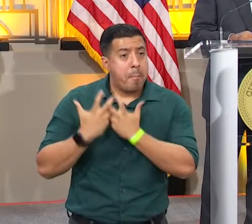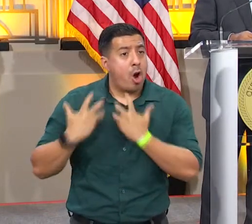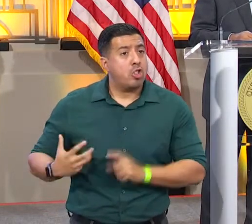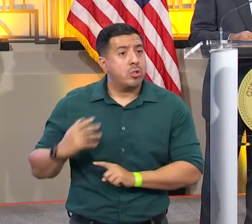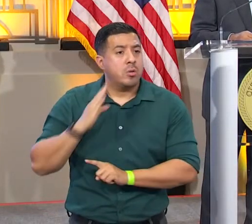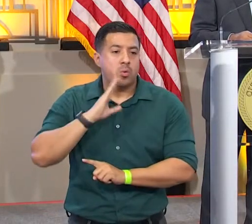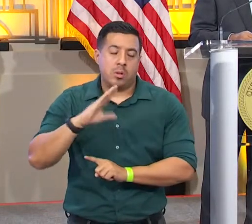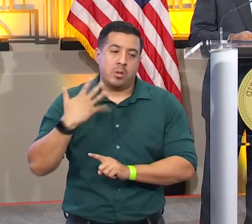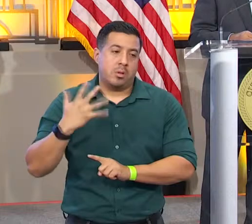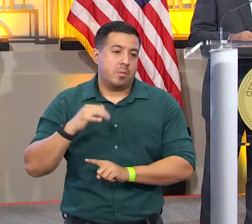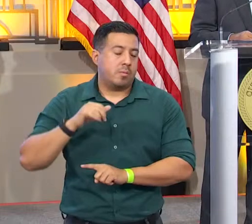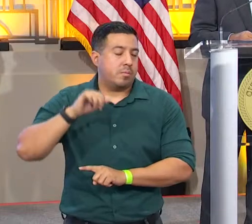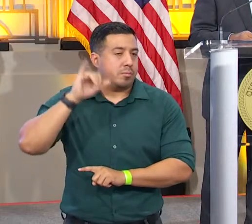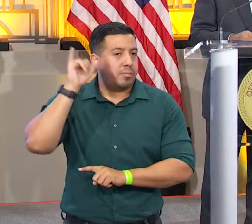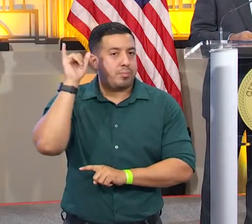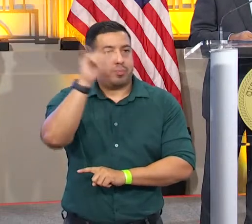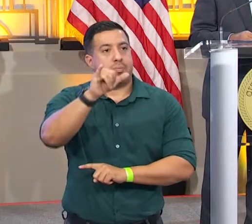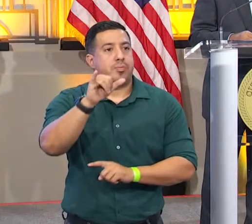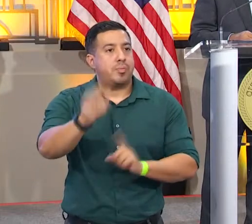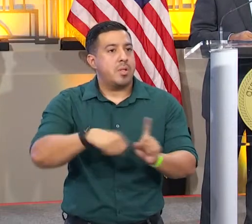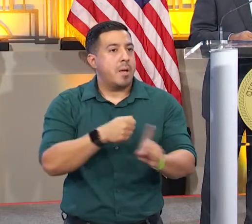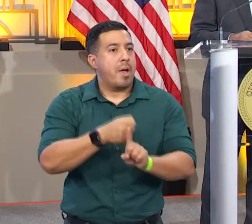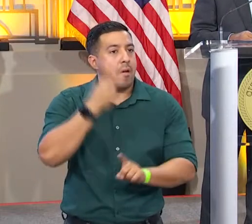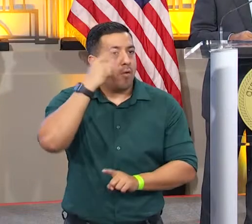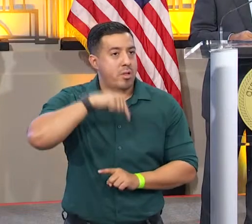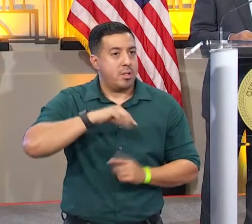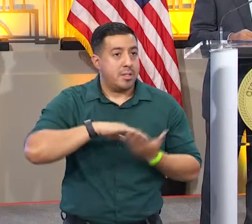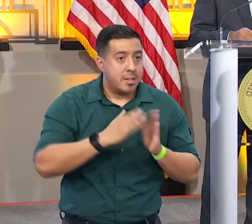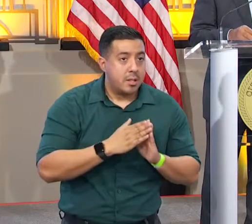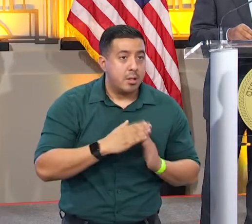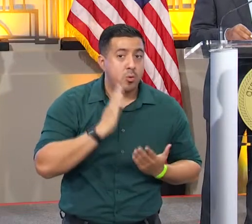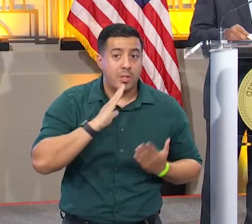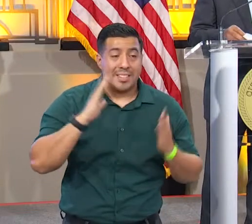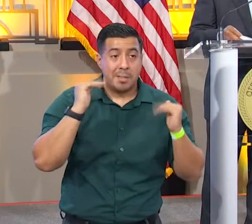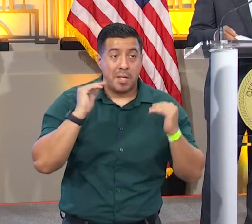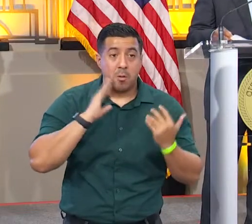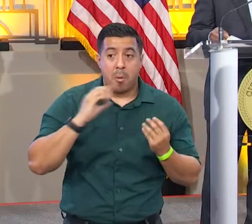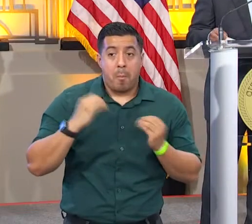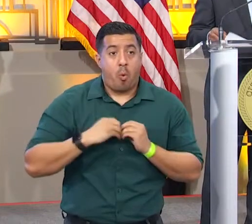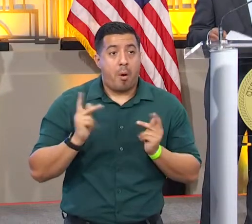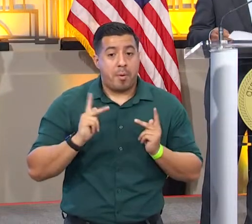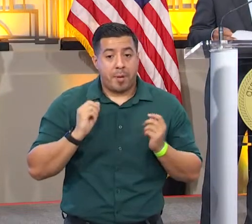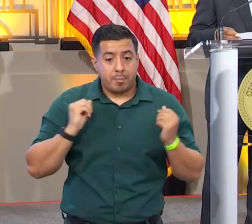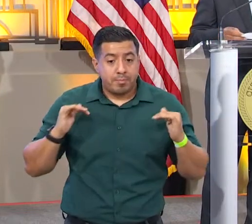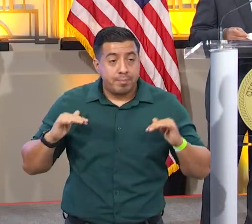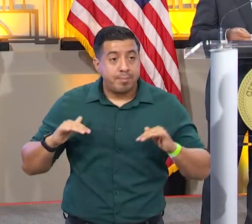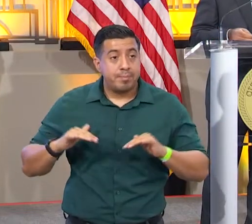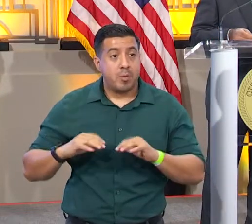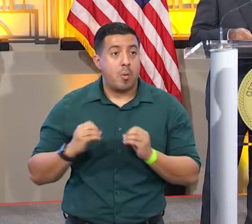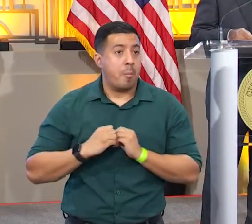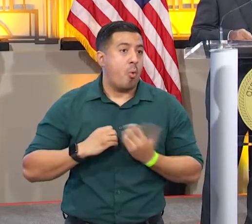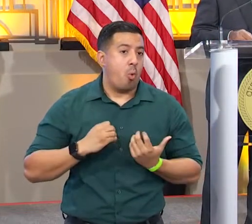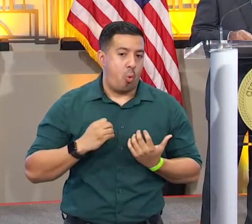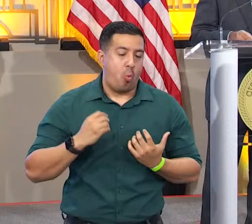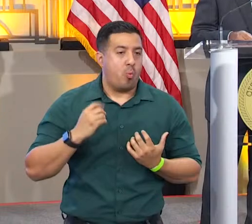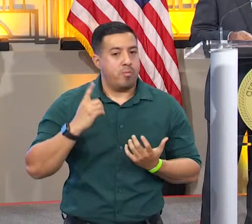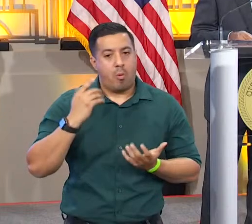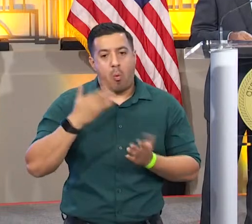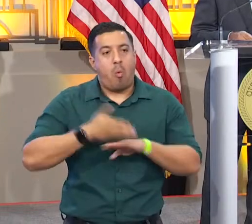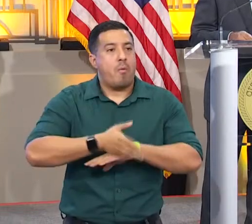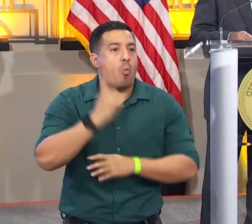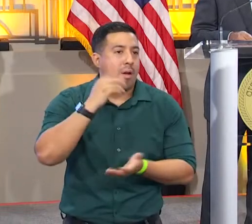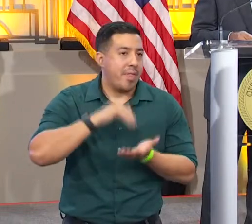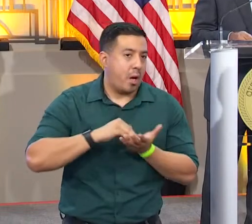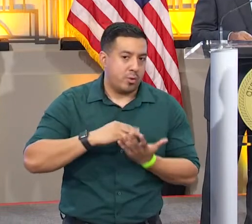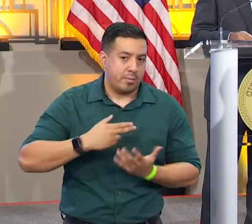a lasting impact on our city and is expected to bring more than 1,000 high-paying jobs in